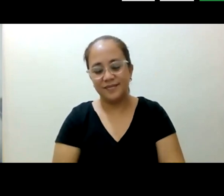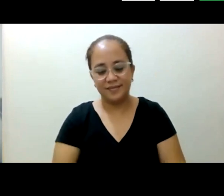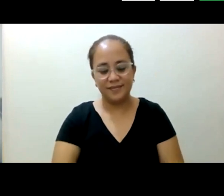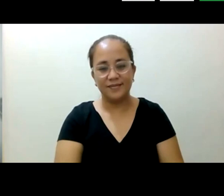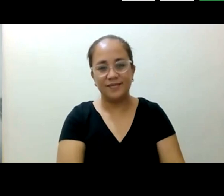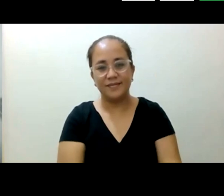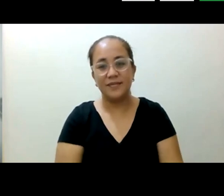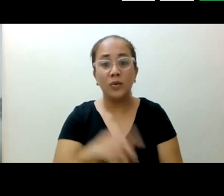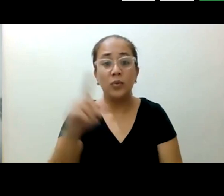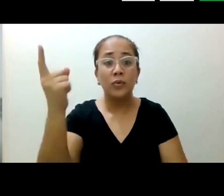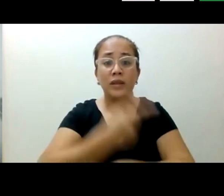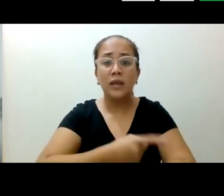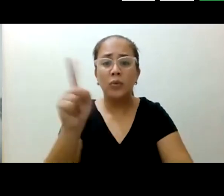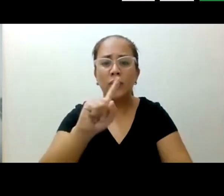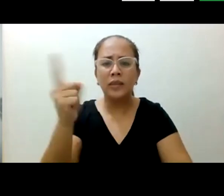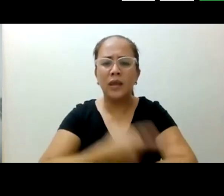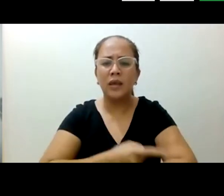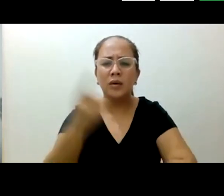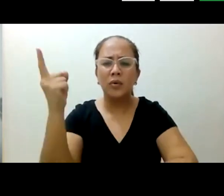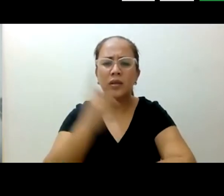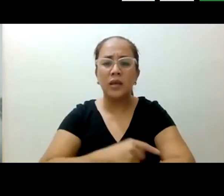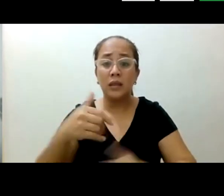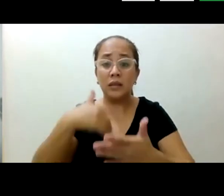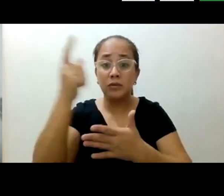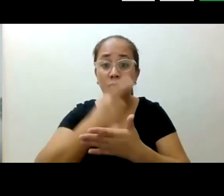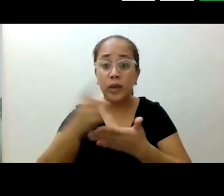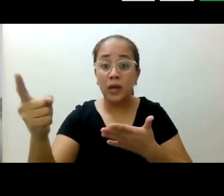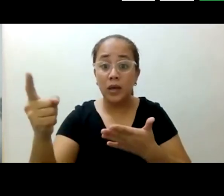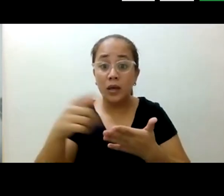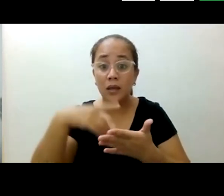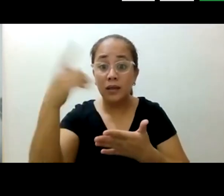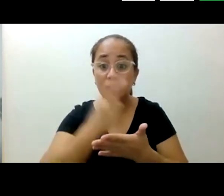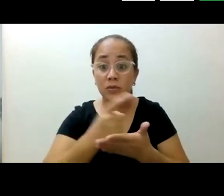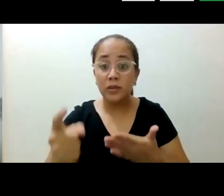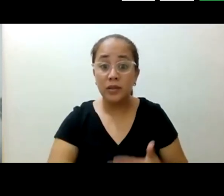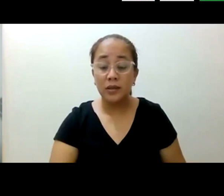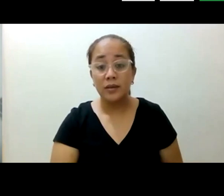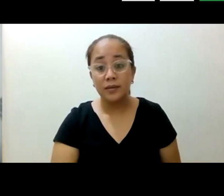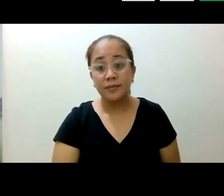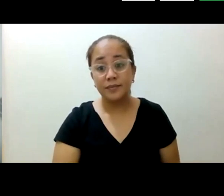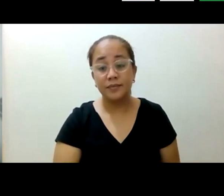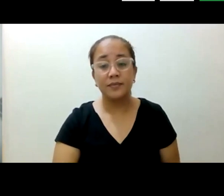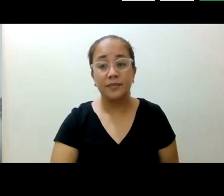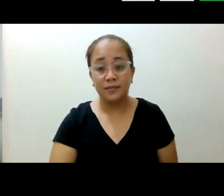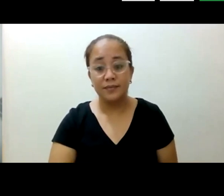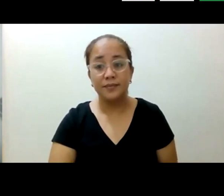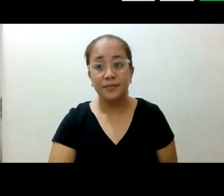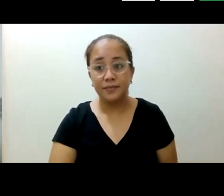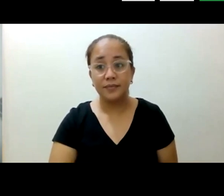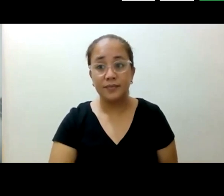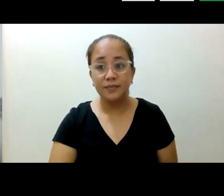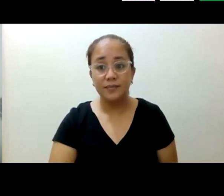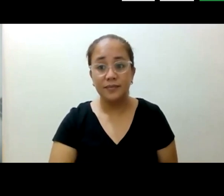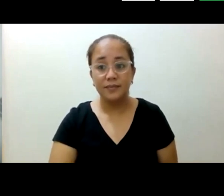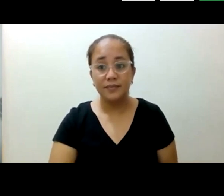What day? Saying, What day is that? Or 13th. Next week, you mean? 13th or 14th. It's a Tuesday.